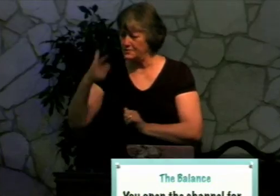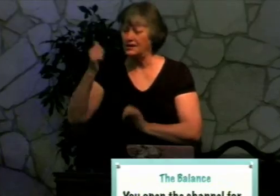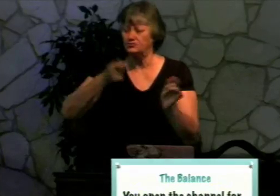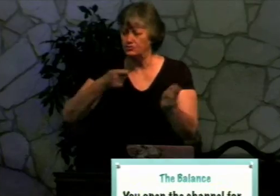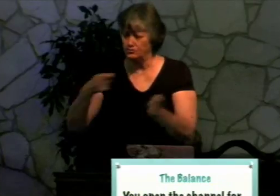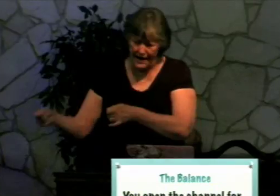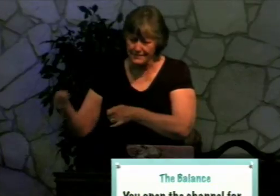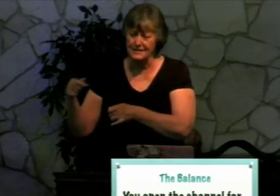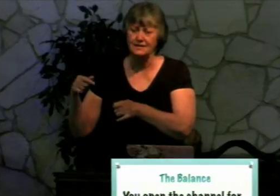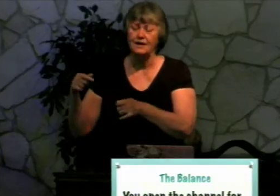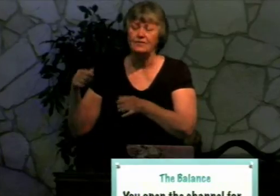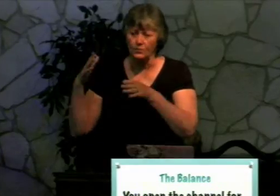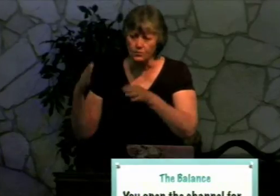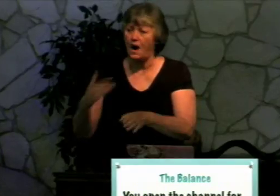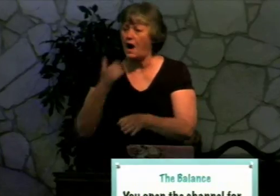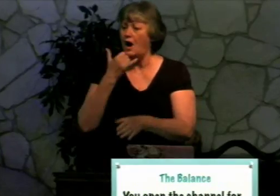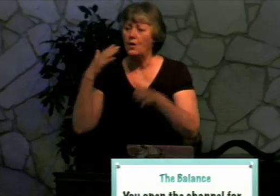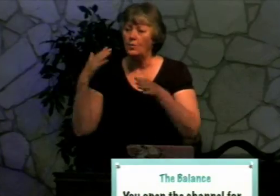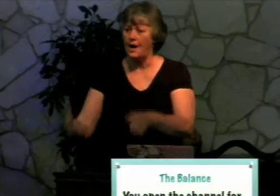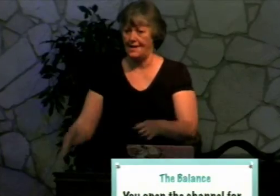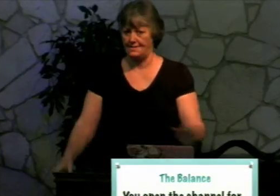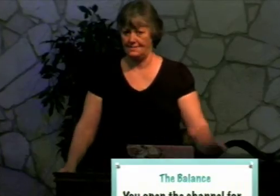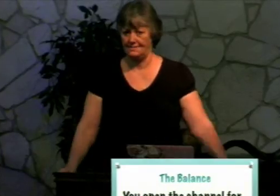because you drag me the wrong way.